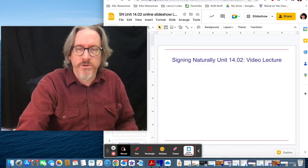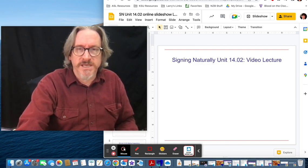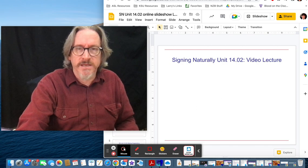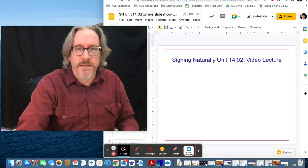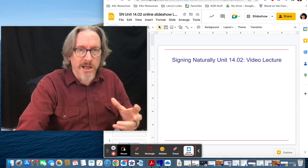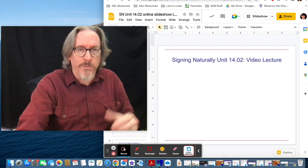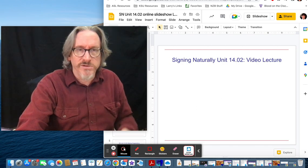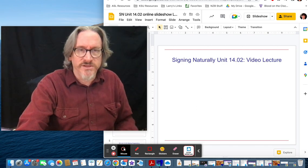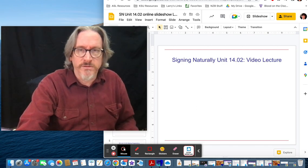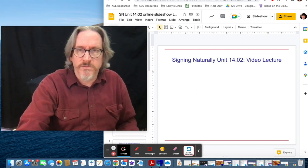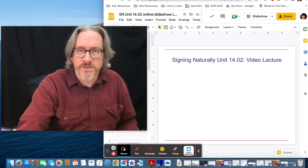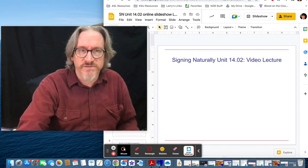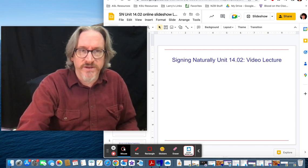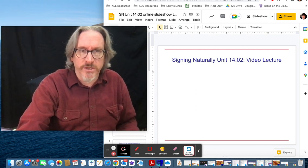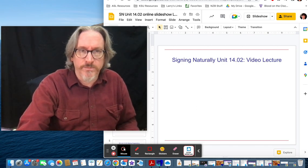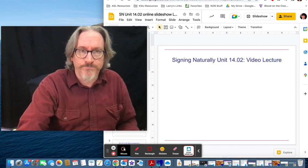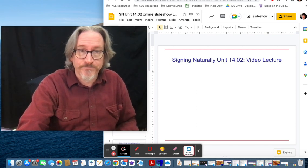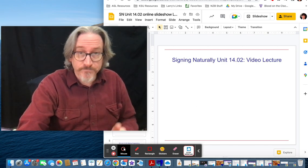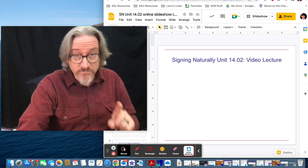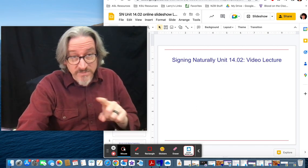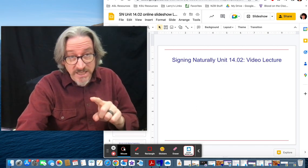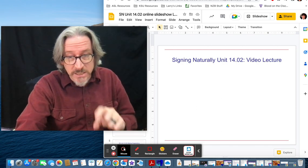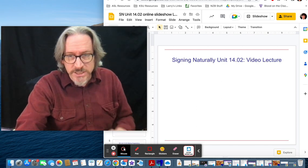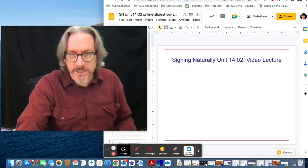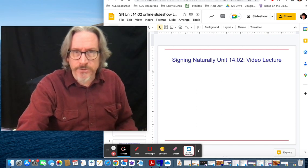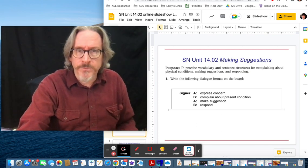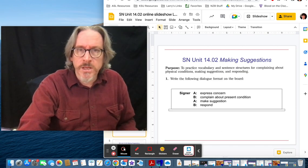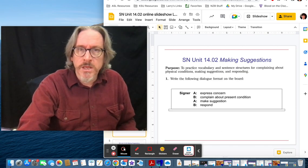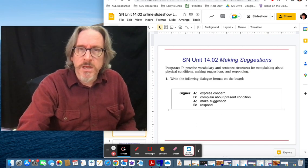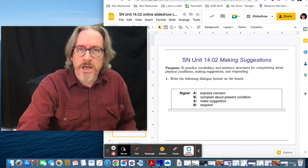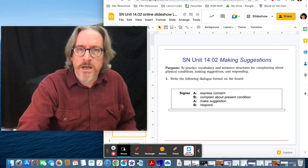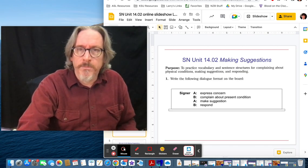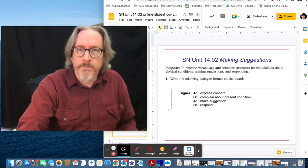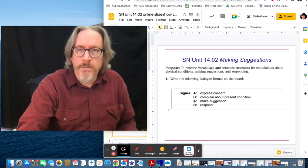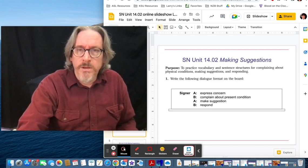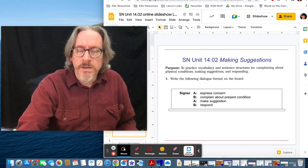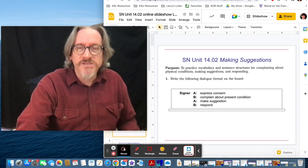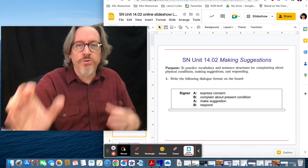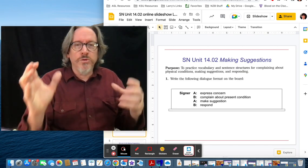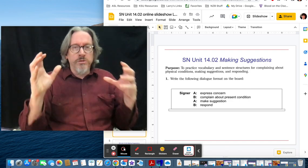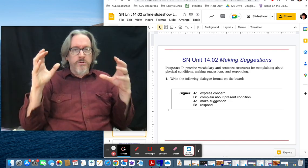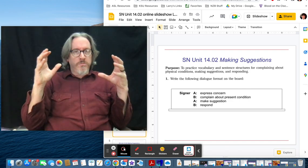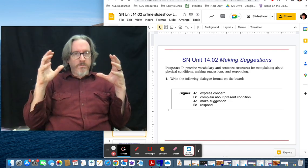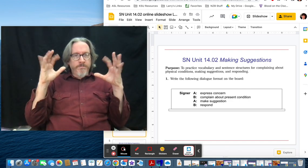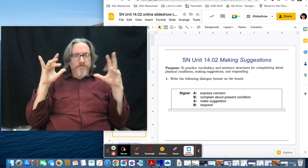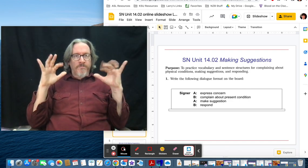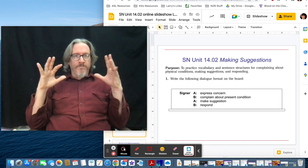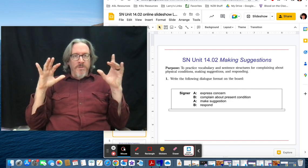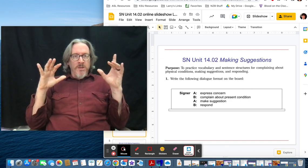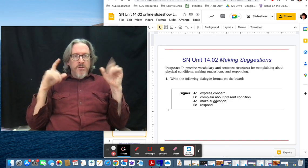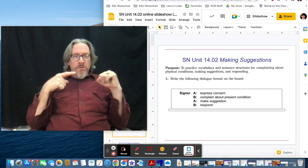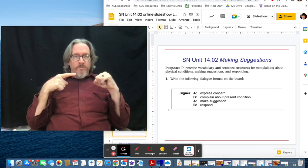And once again, I'll post this video into here. So